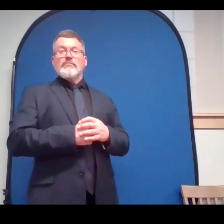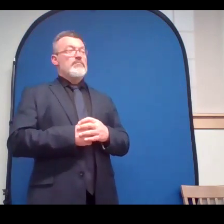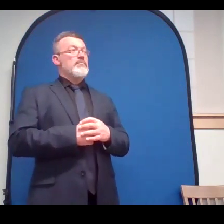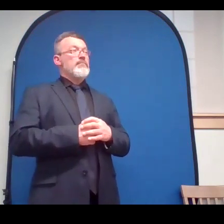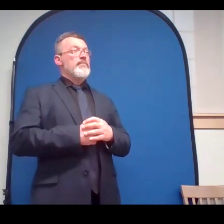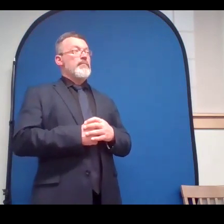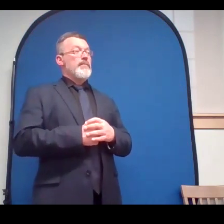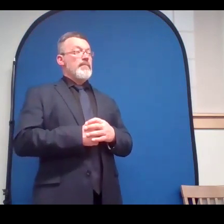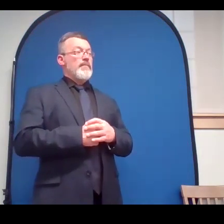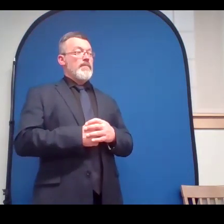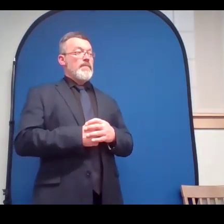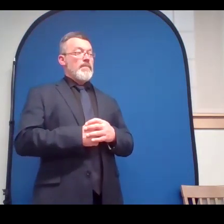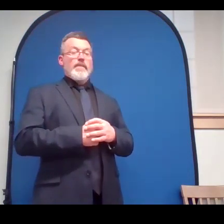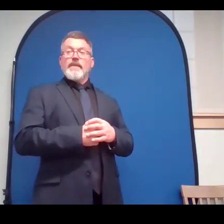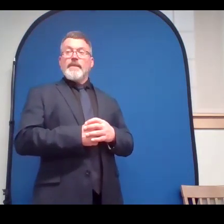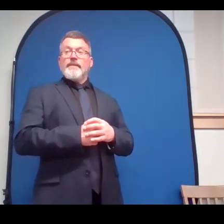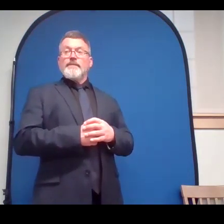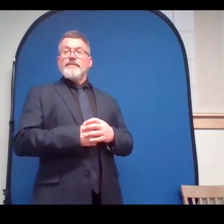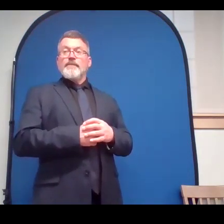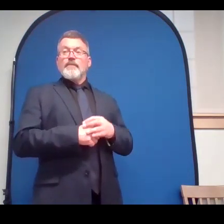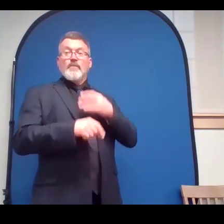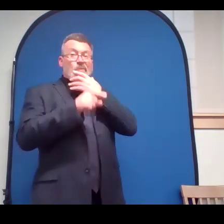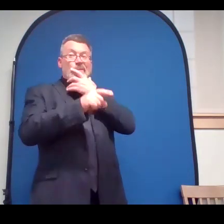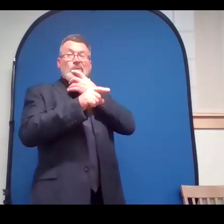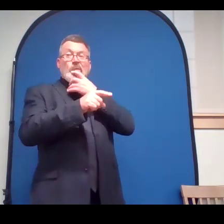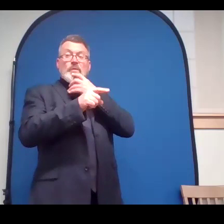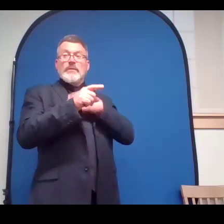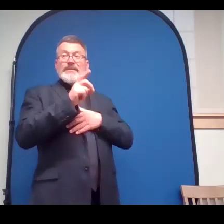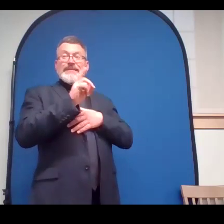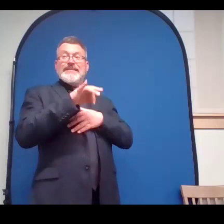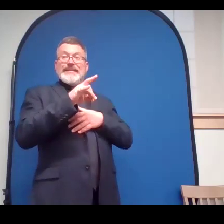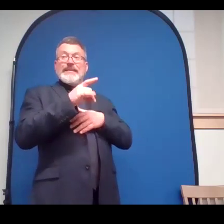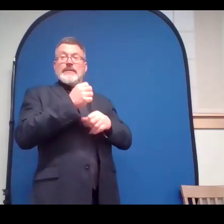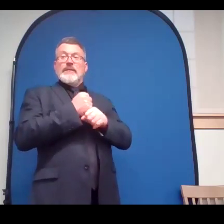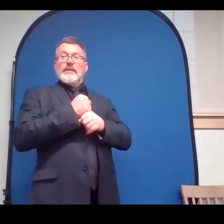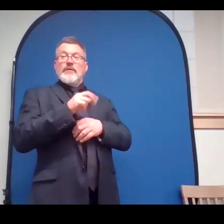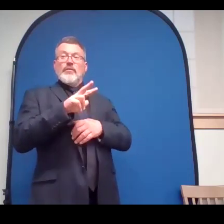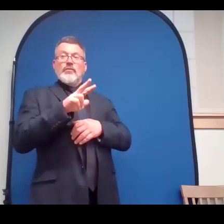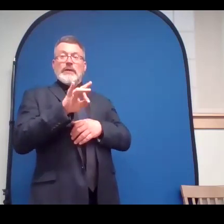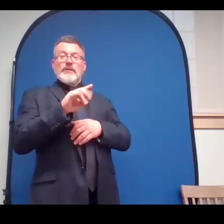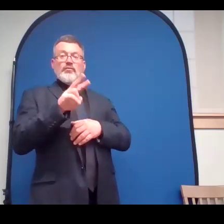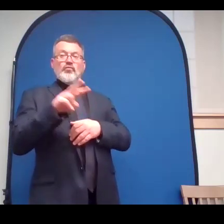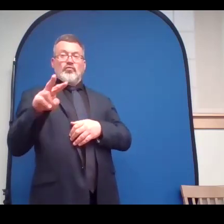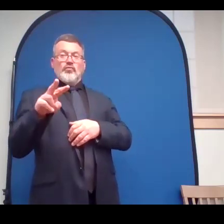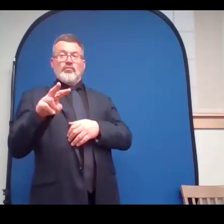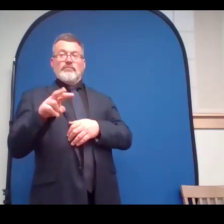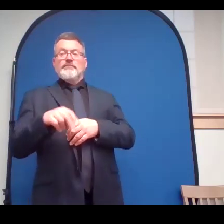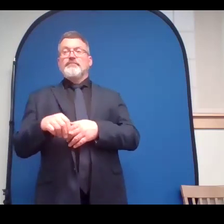And you did get the 3822, right? Yes, sir. Let's look at that.